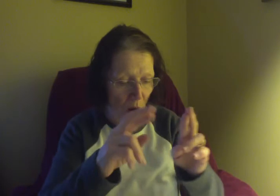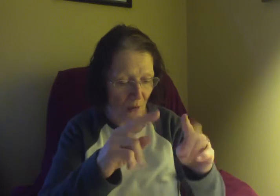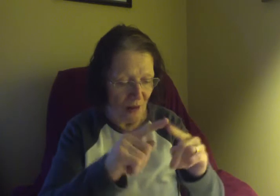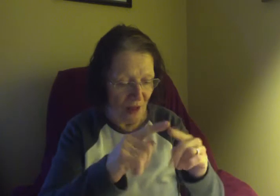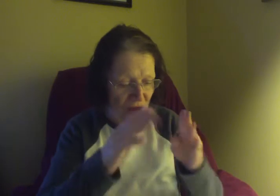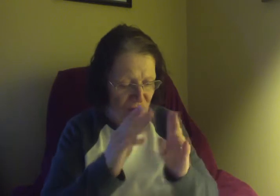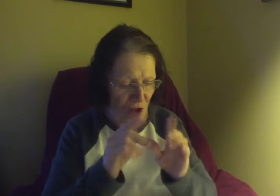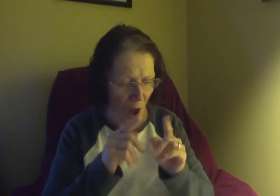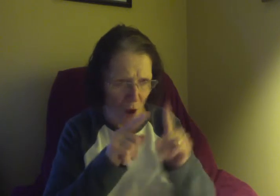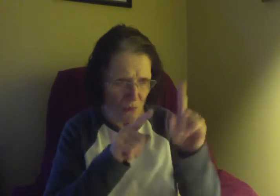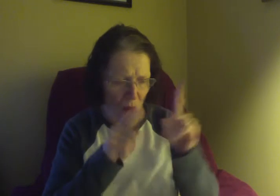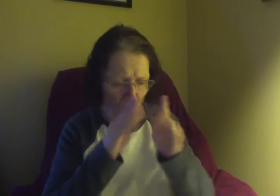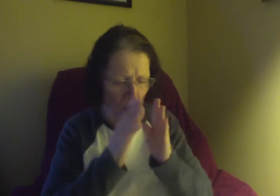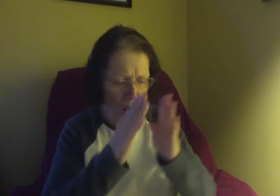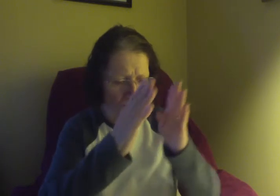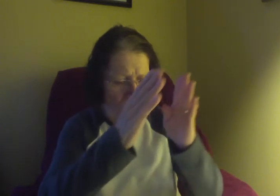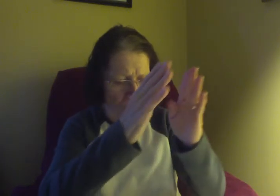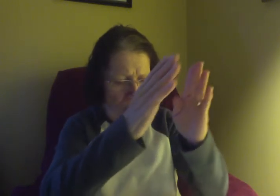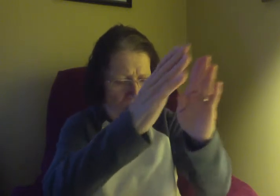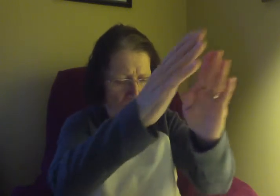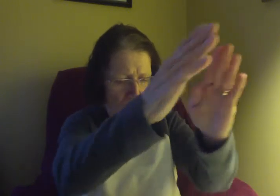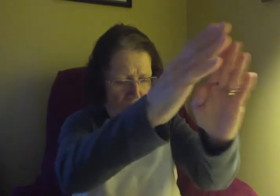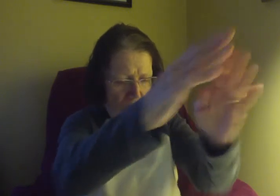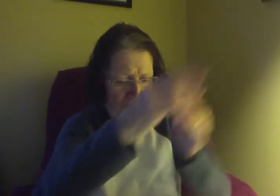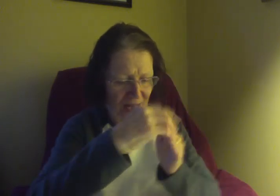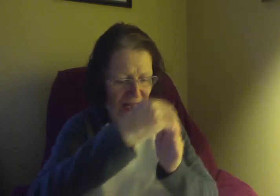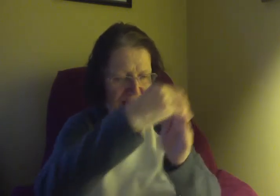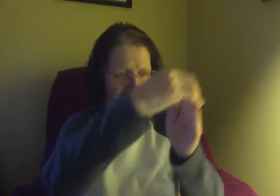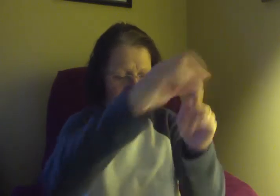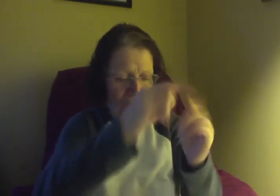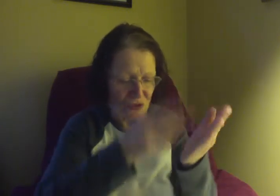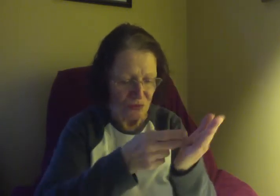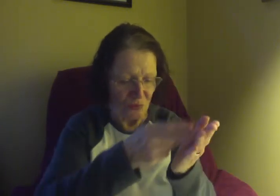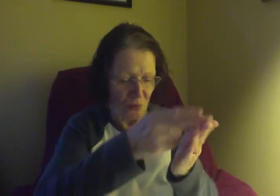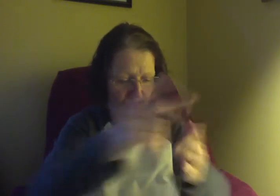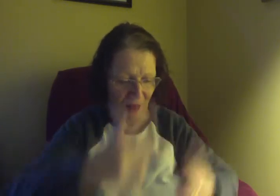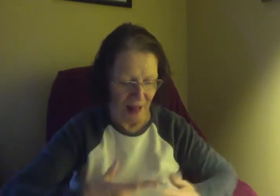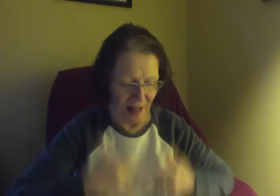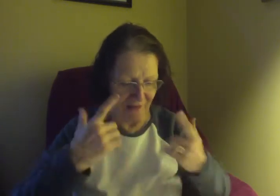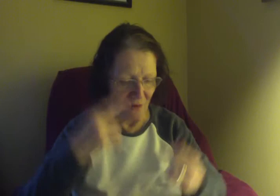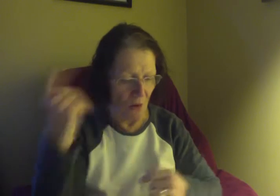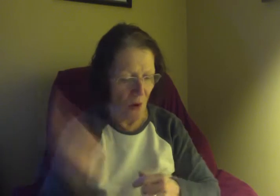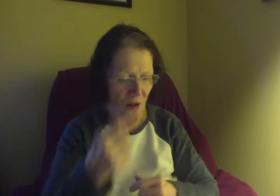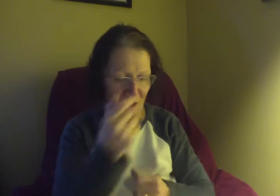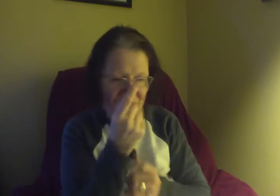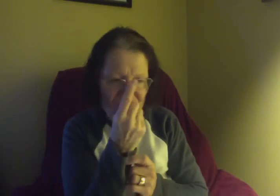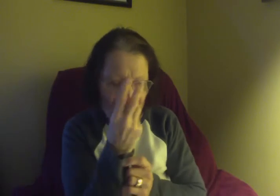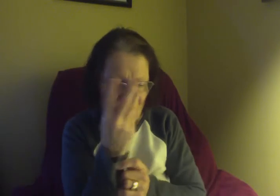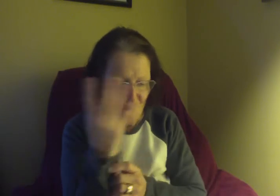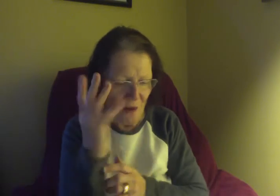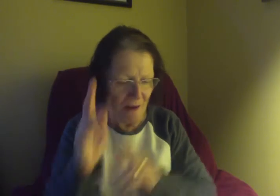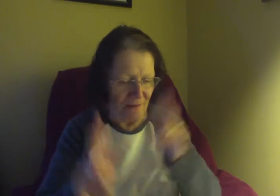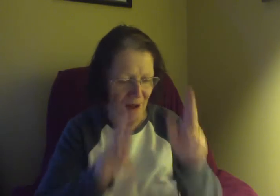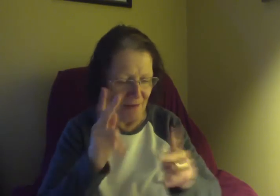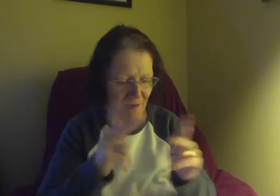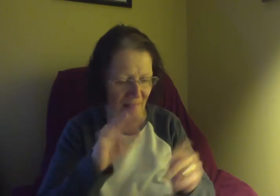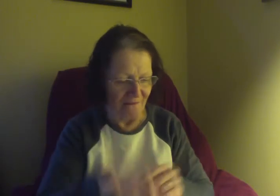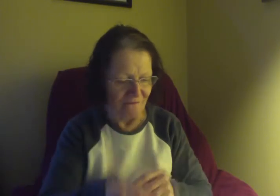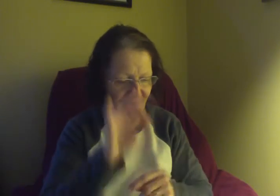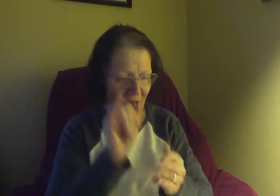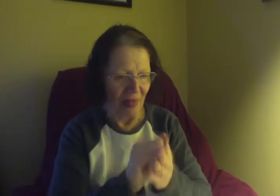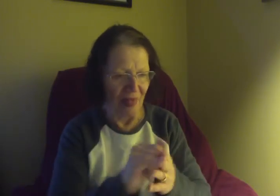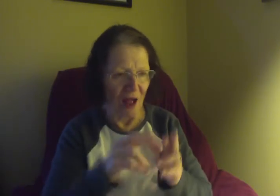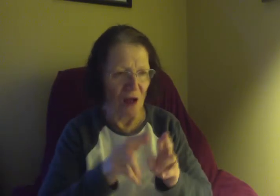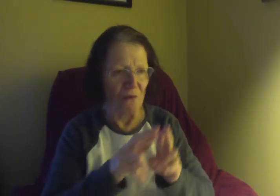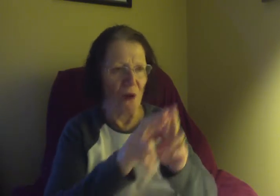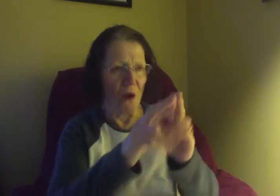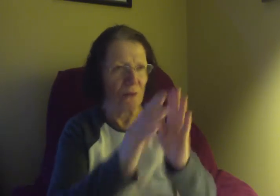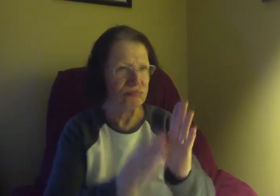too